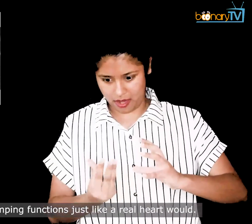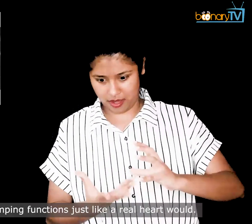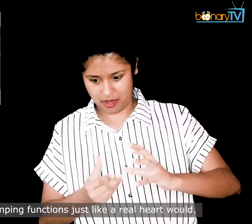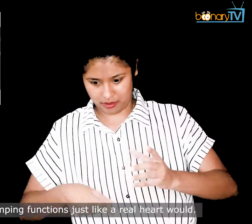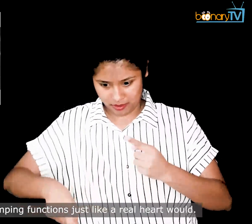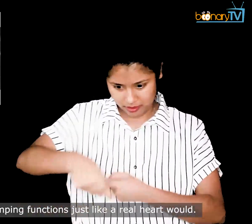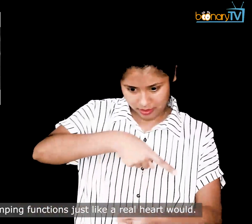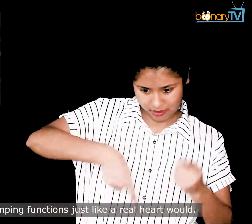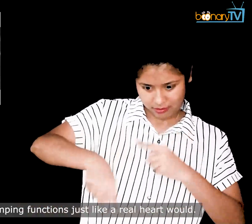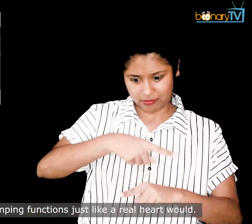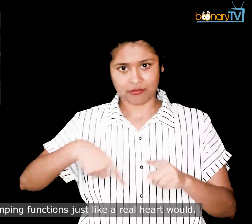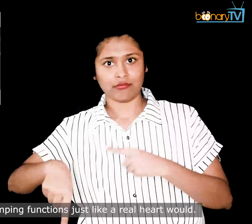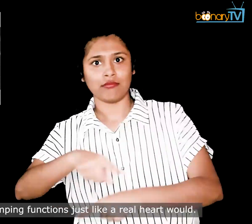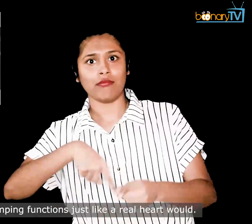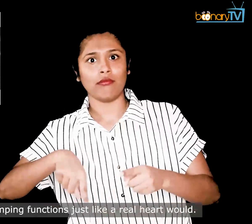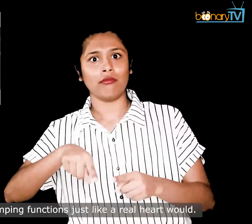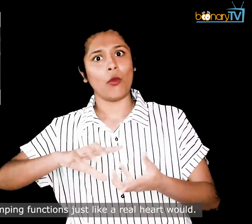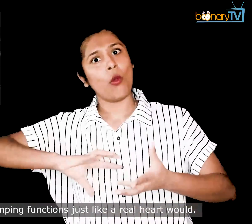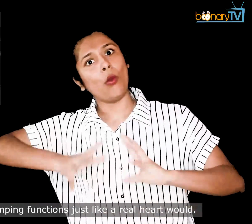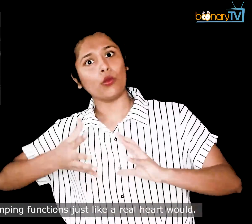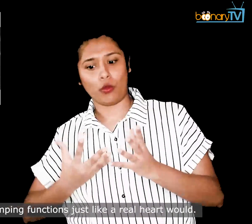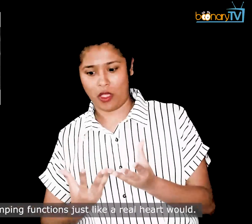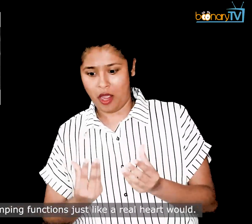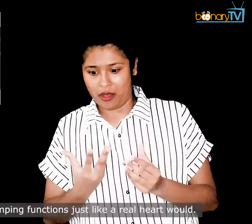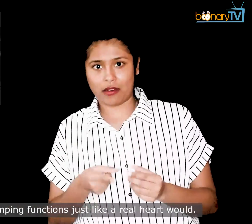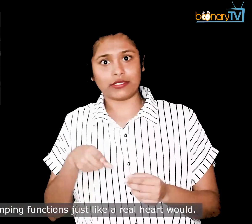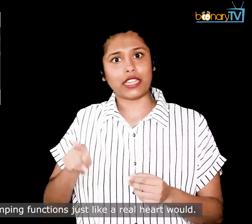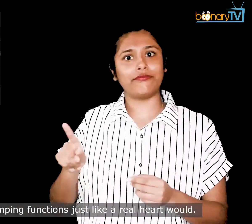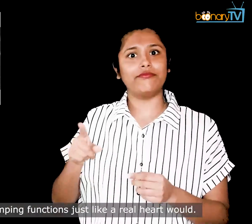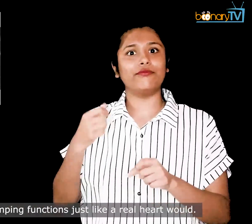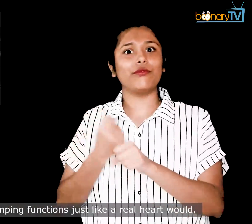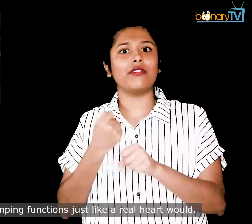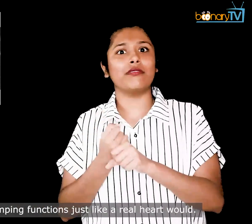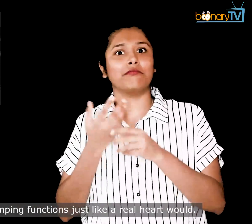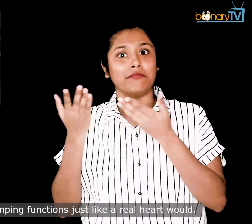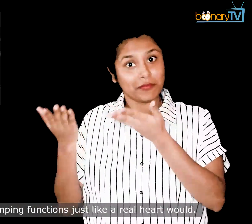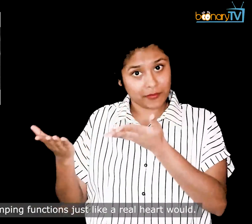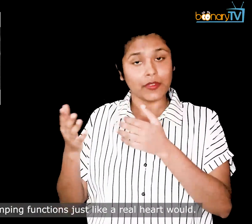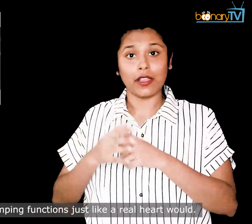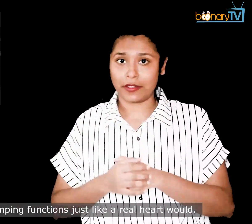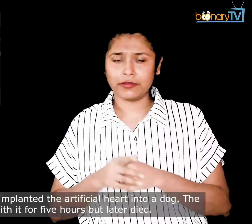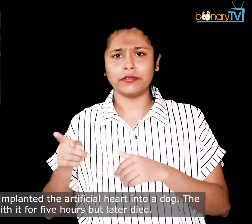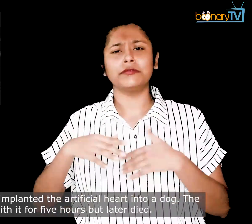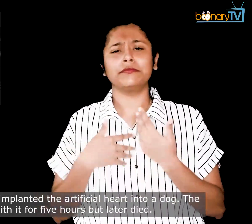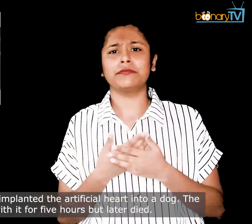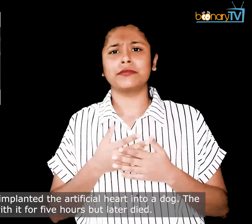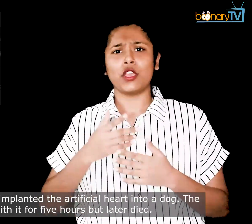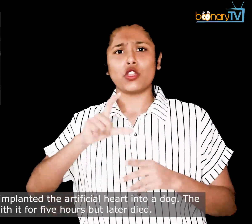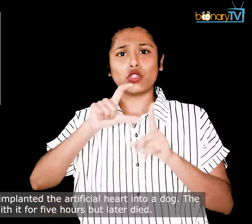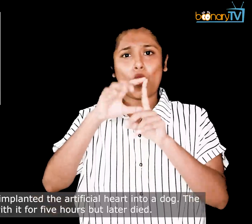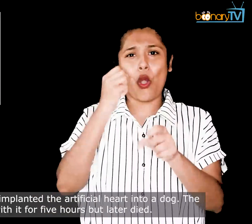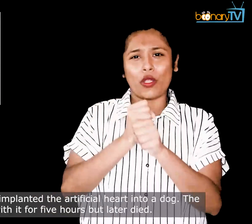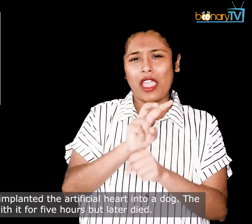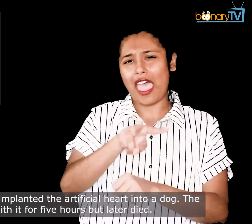pumping functions just like a real heart would. Then, he successfully